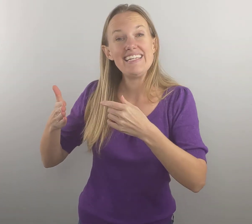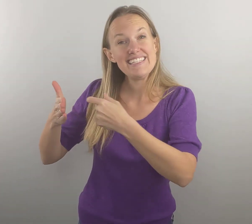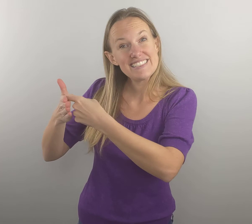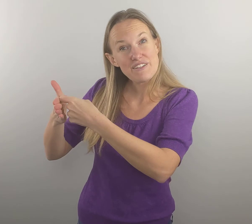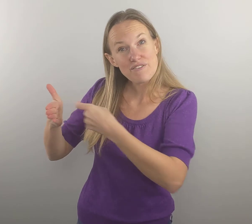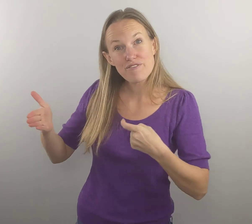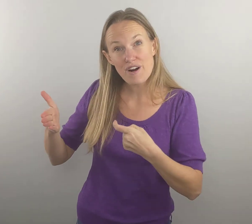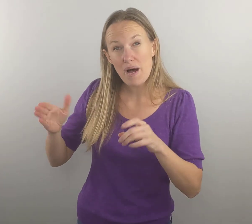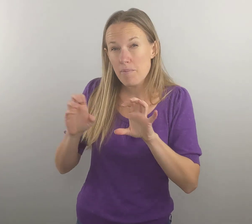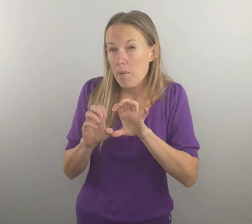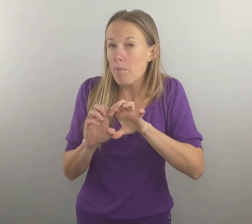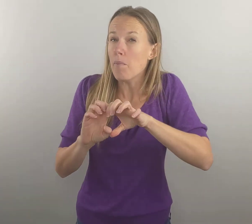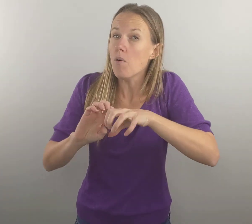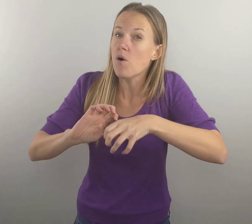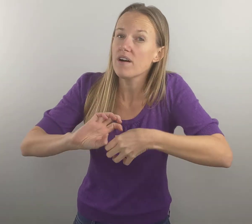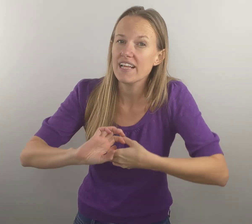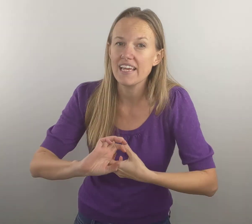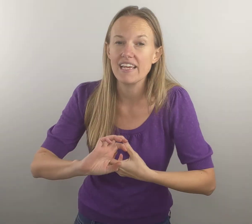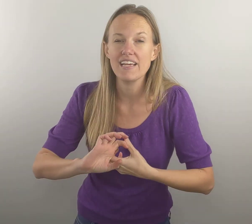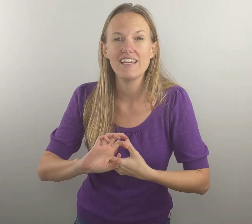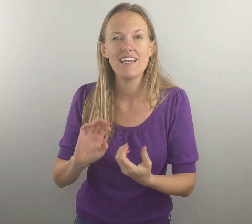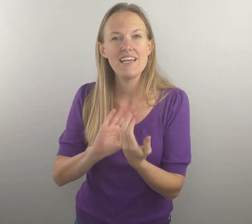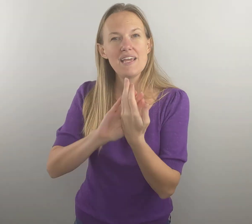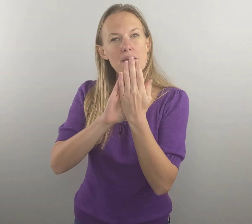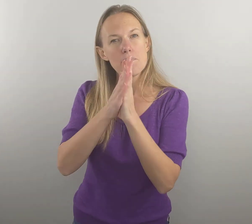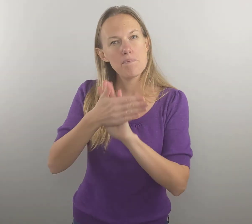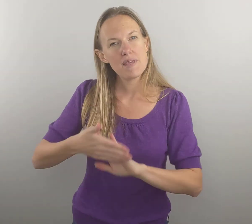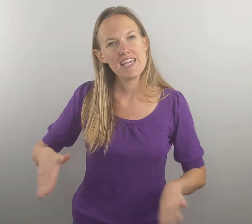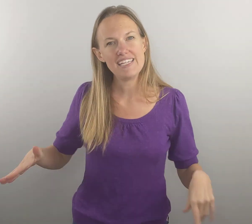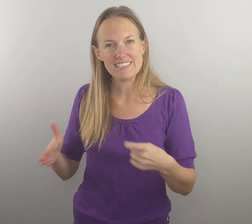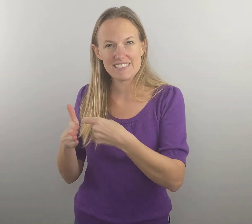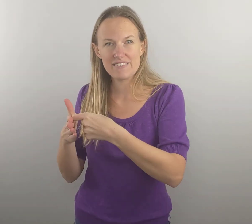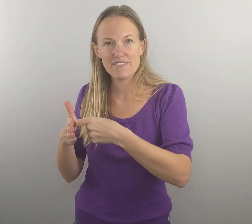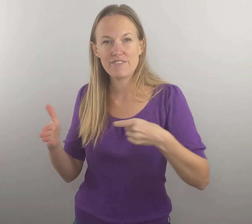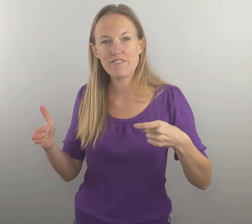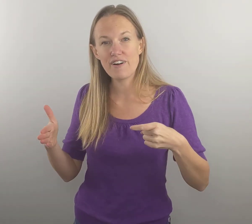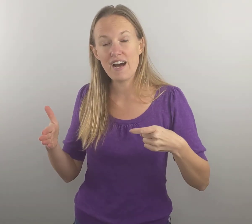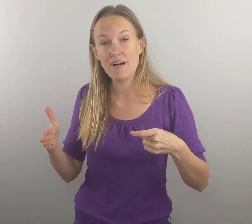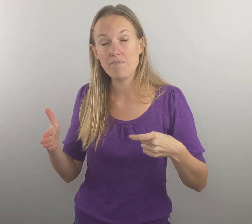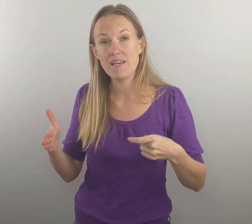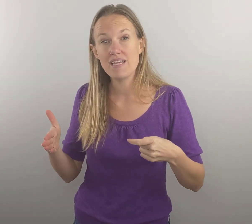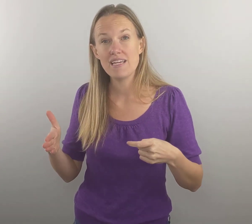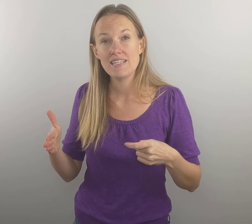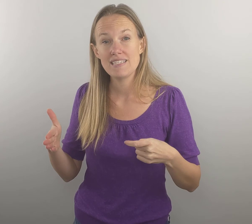gladness from mourning, peace from